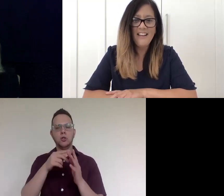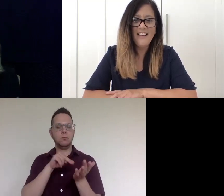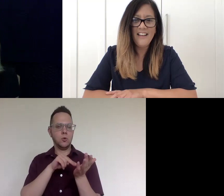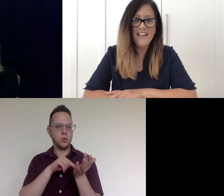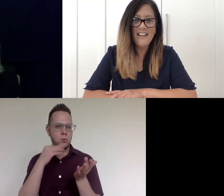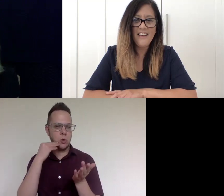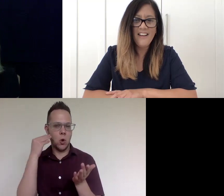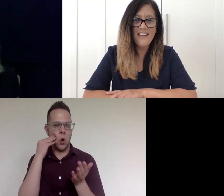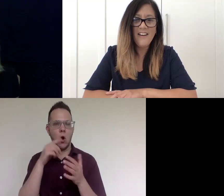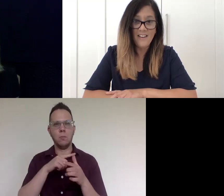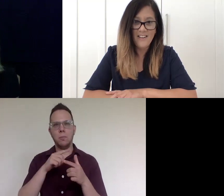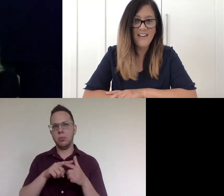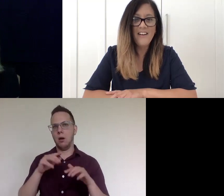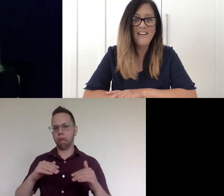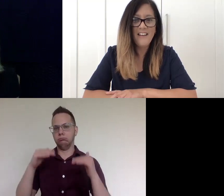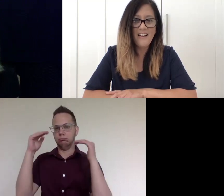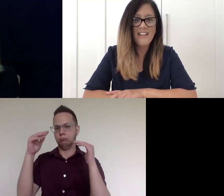hospital.